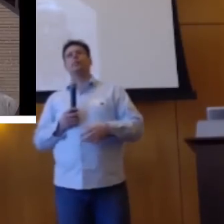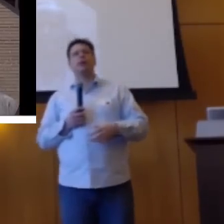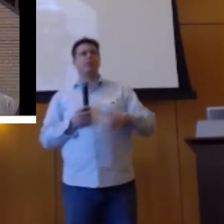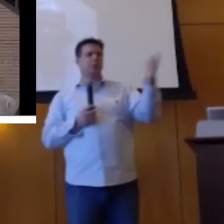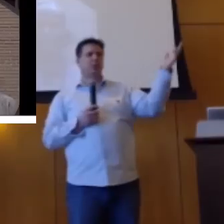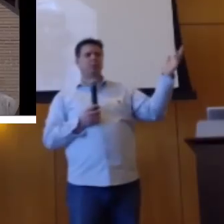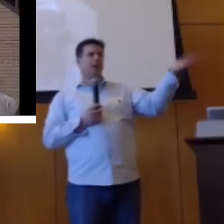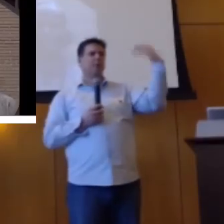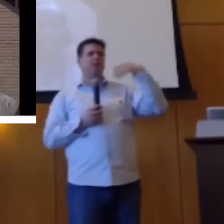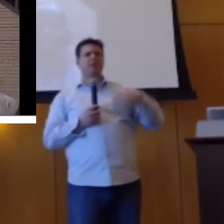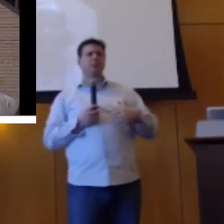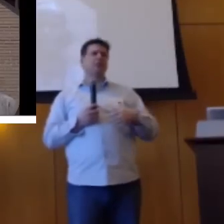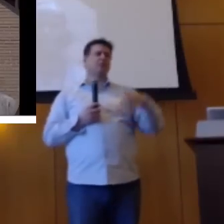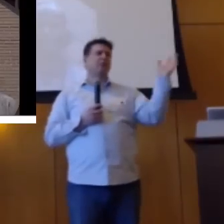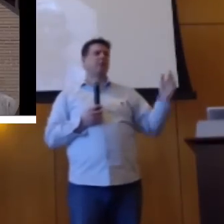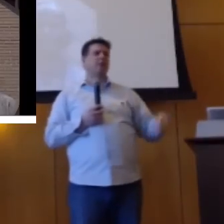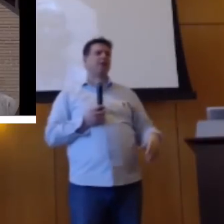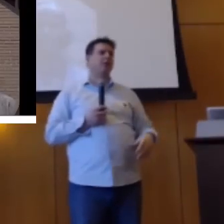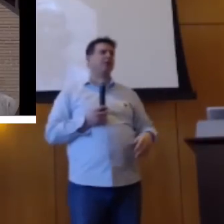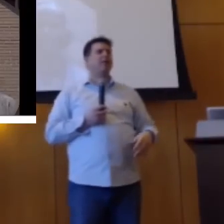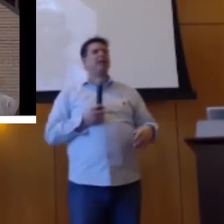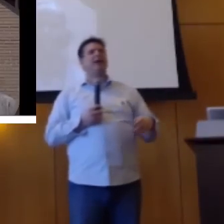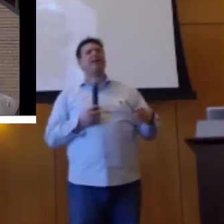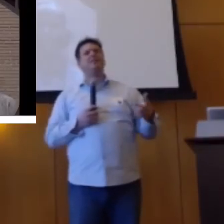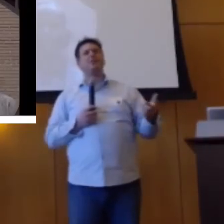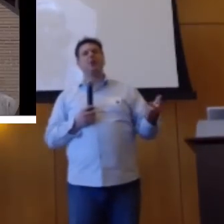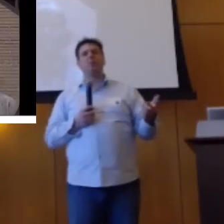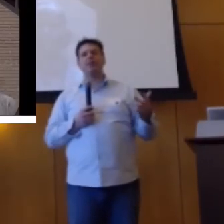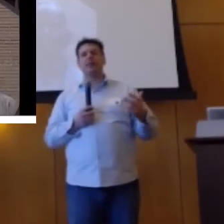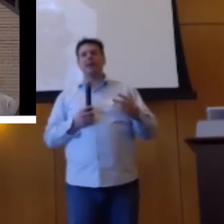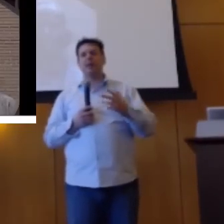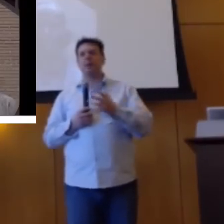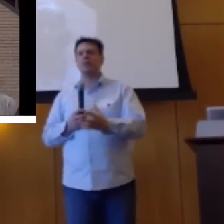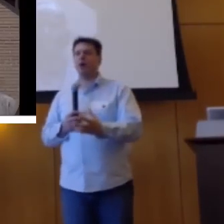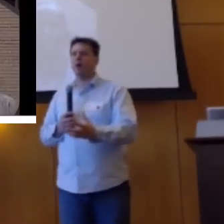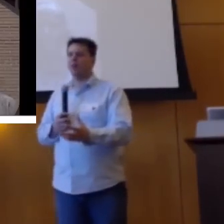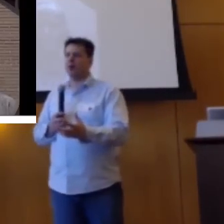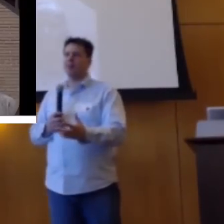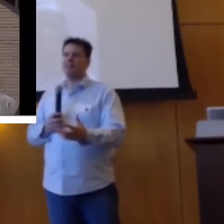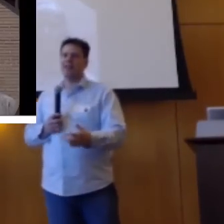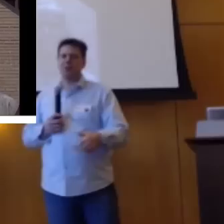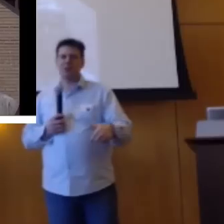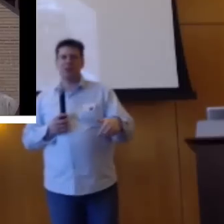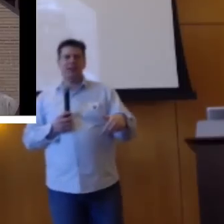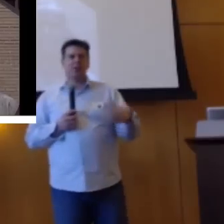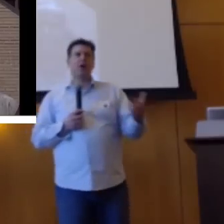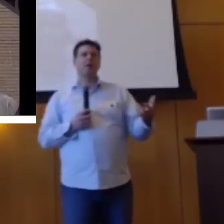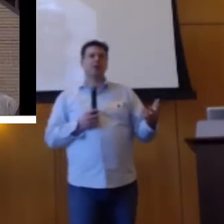Claire said, well, come to France, we'll teach you everything you want to know. And so, basically, the reason why we have American Sign Language, the way it